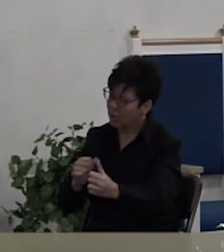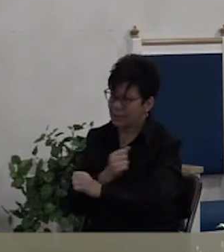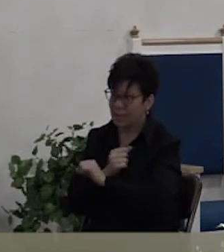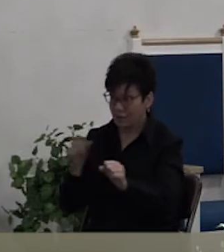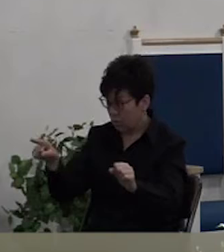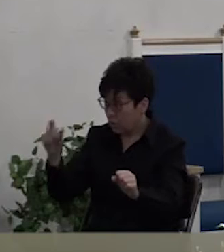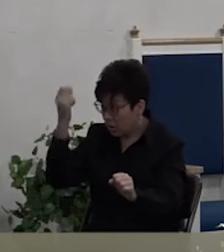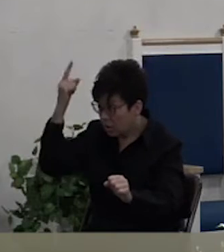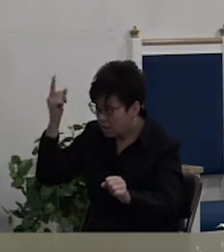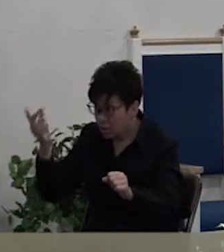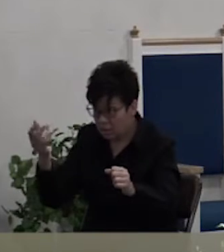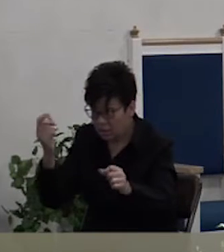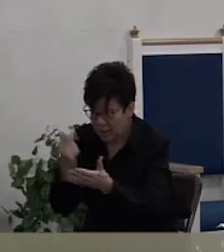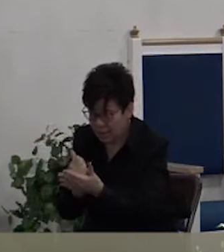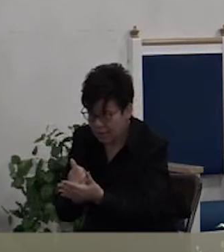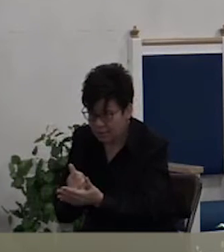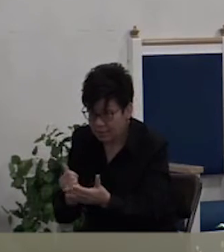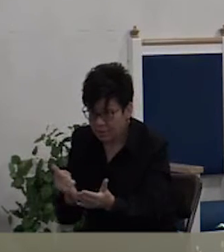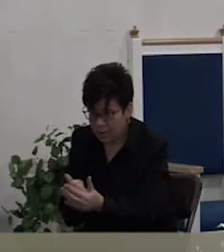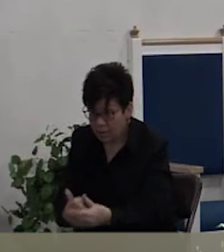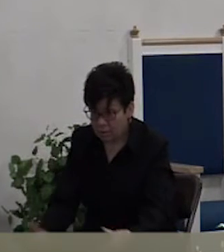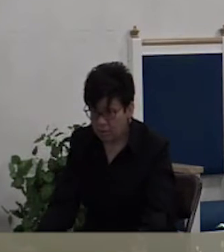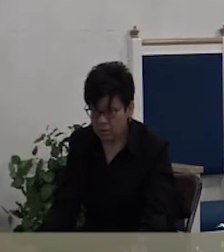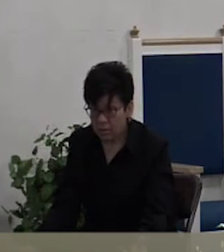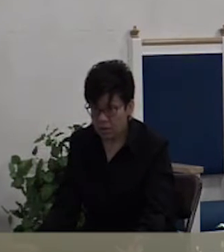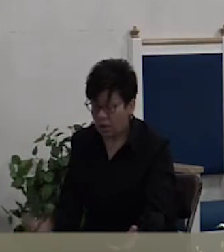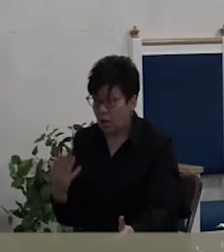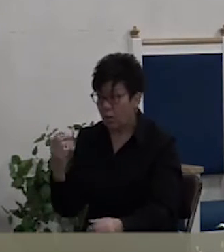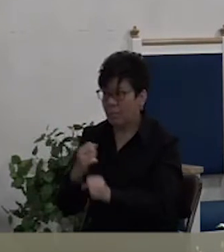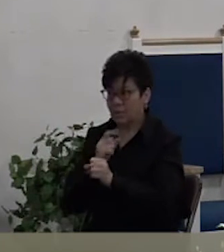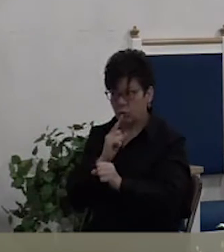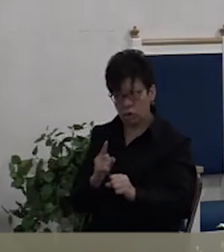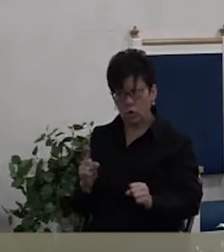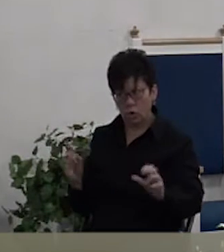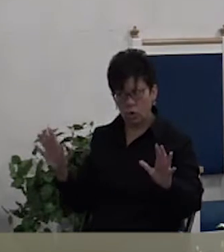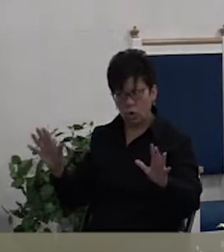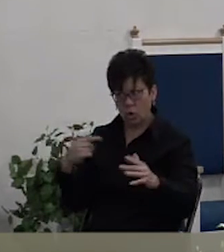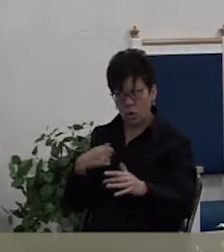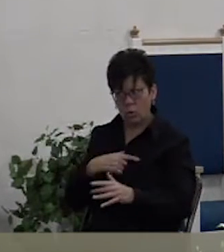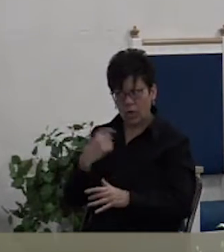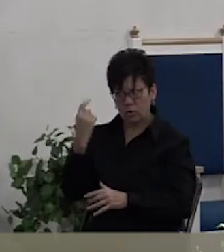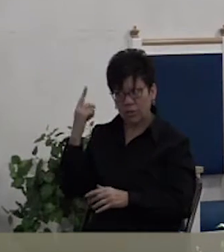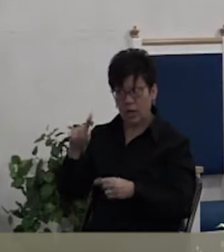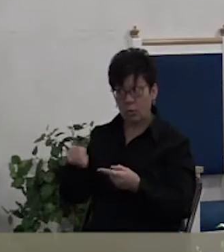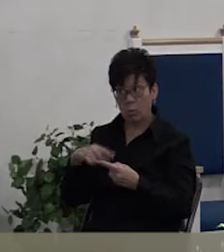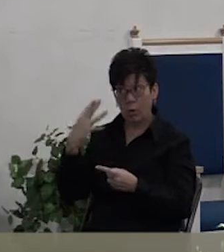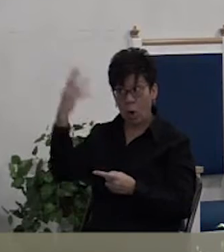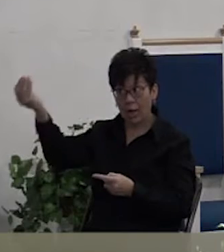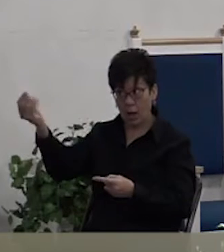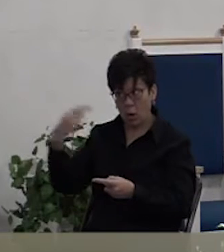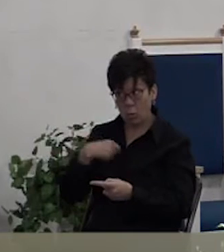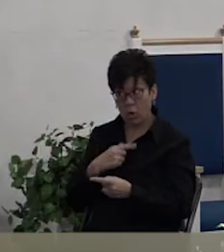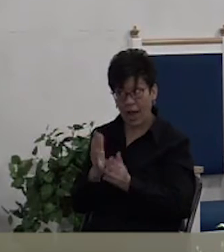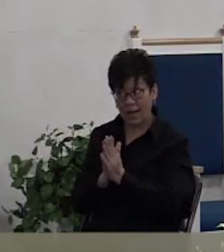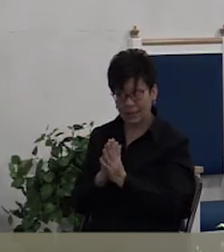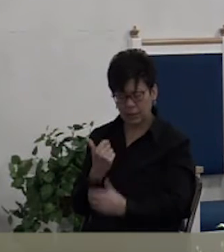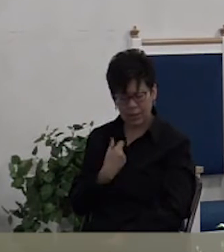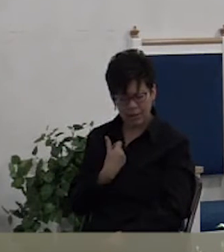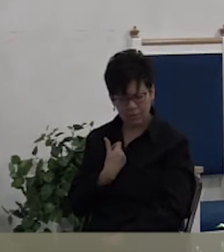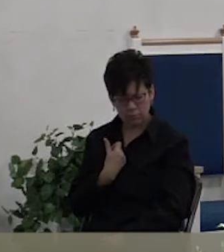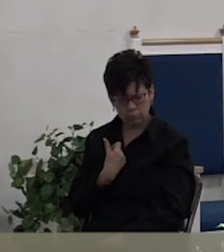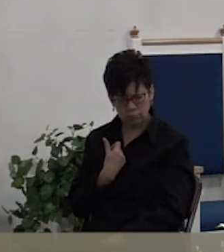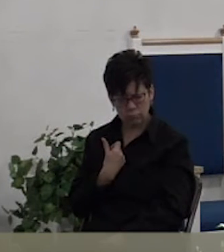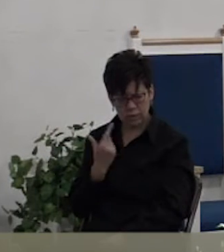getting this? Amen. I just want to make sure that we understand when we walk out that we're asking ourselves, is